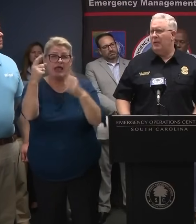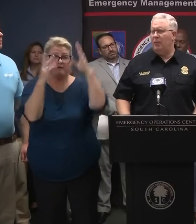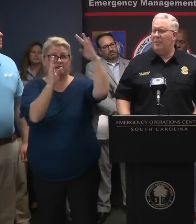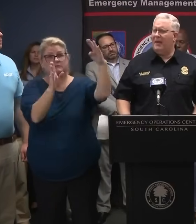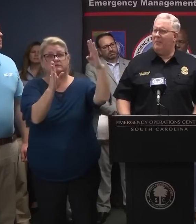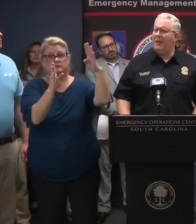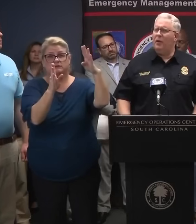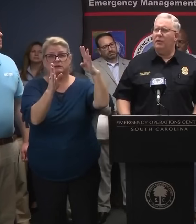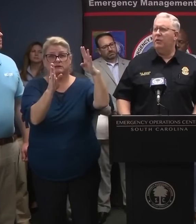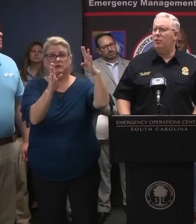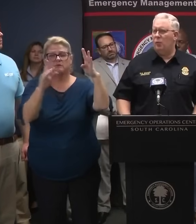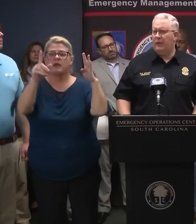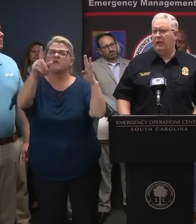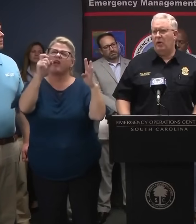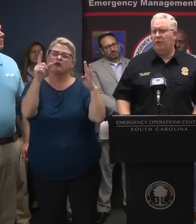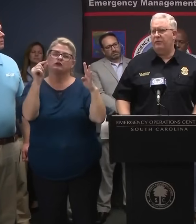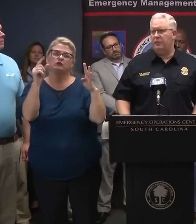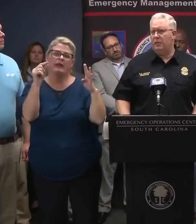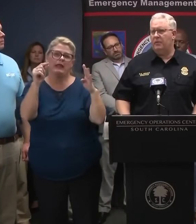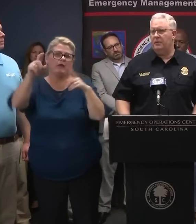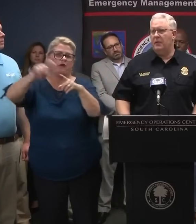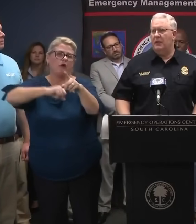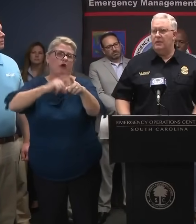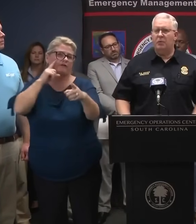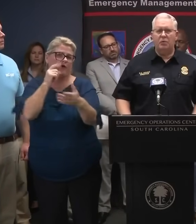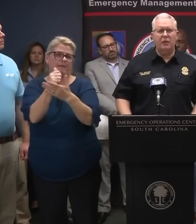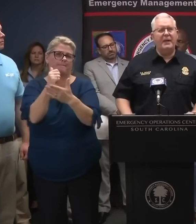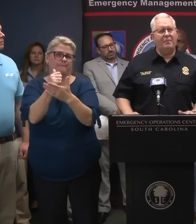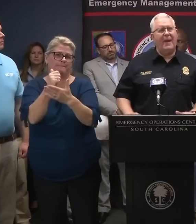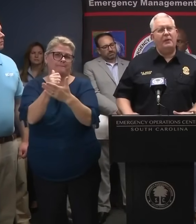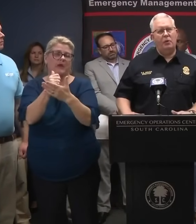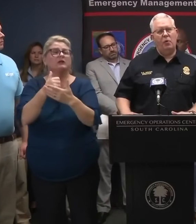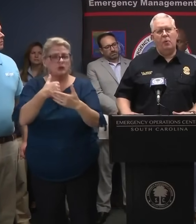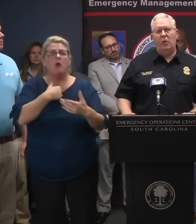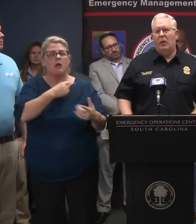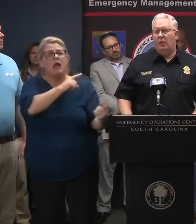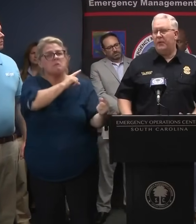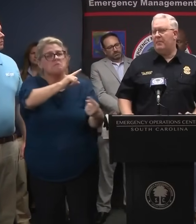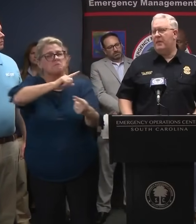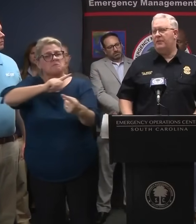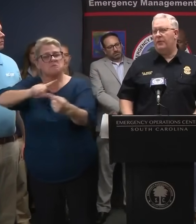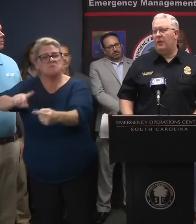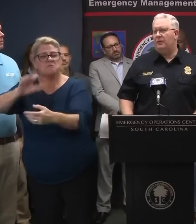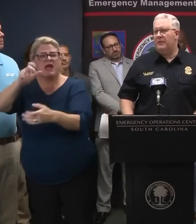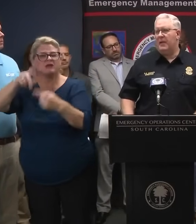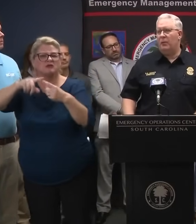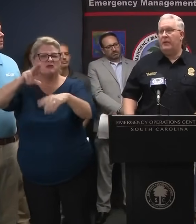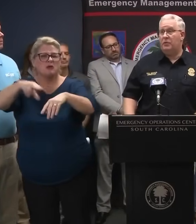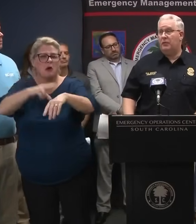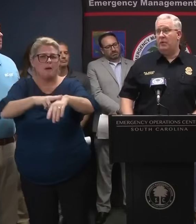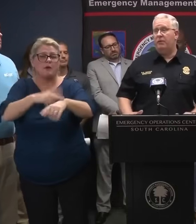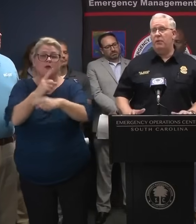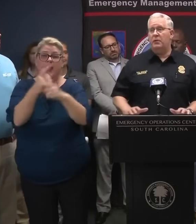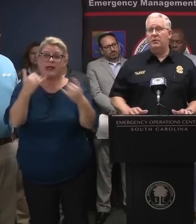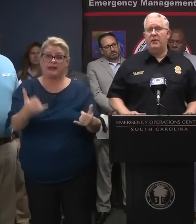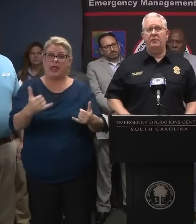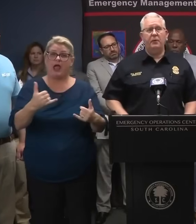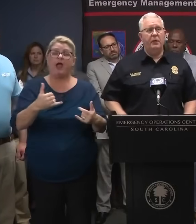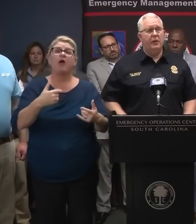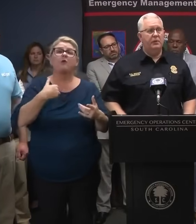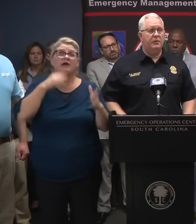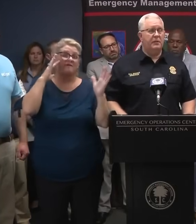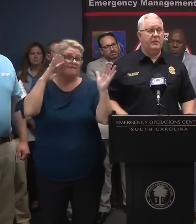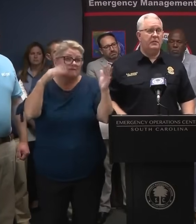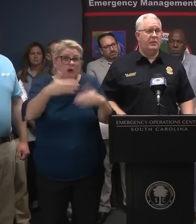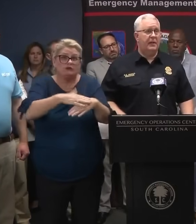hours, we were back to about 120 calls for service. So we're trending back to normal. What that means for us is now we can shift our focus of